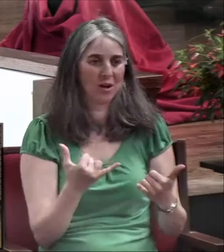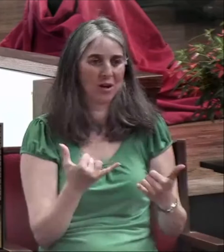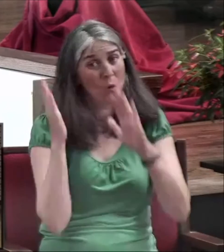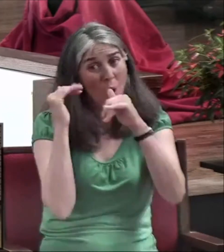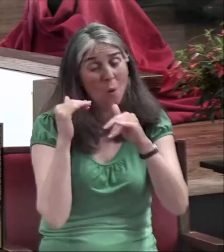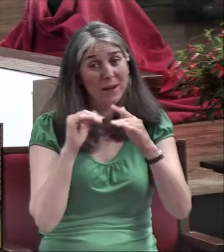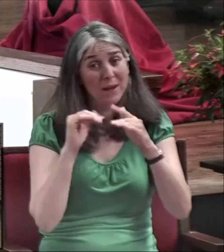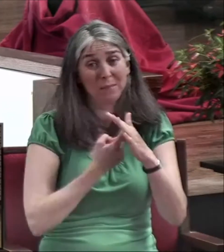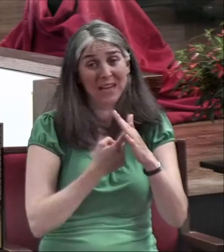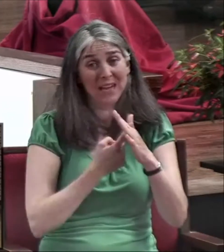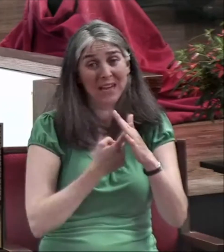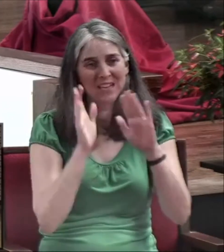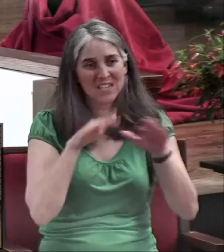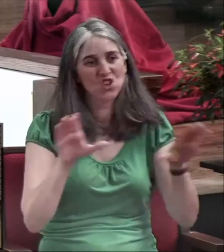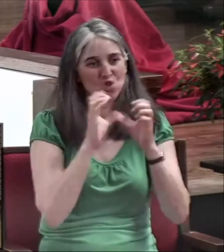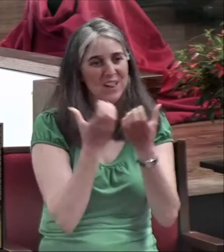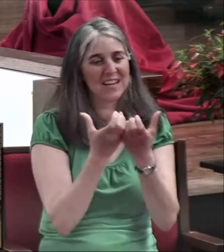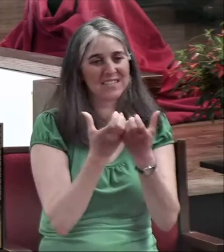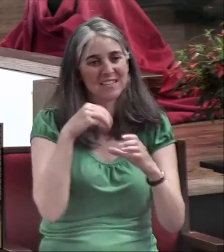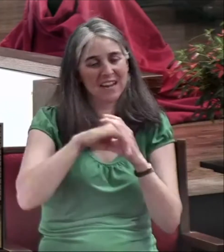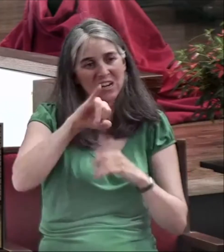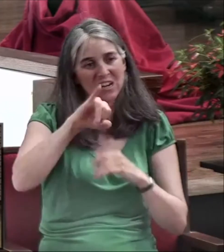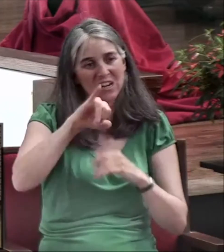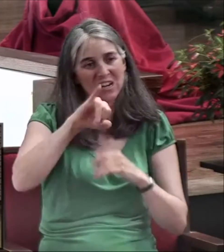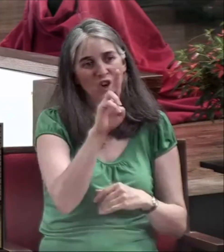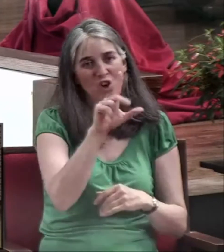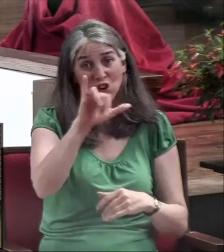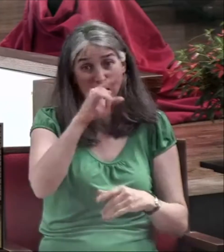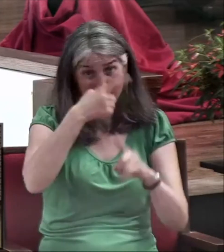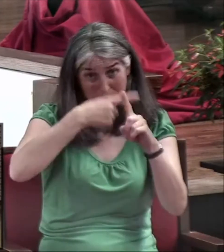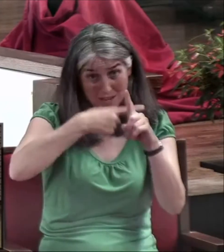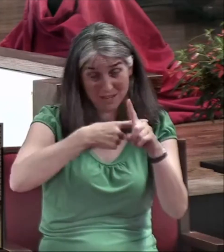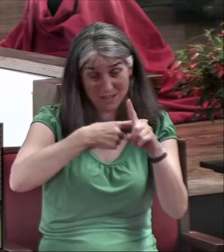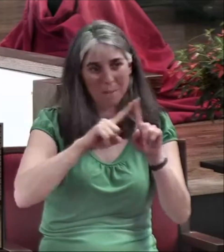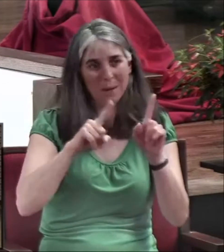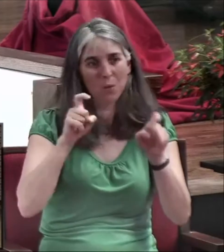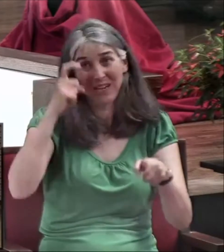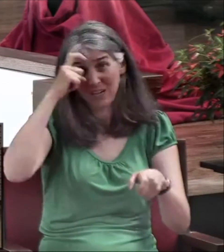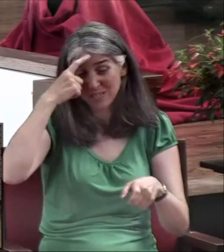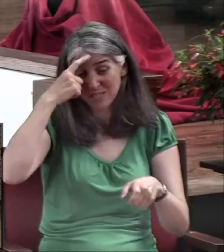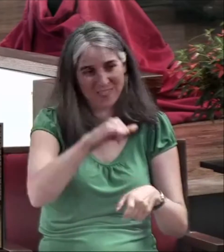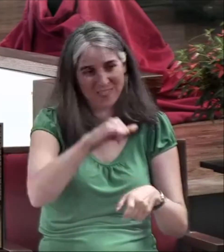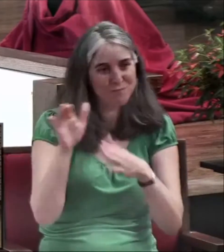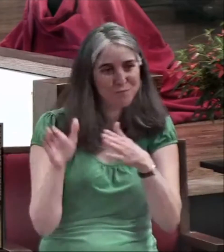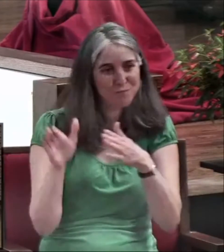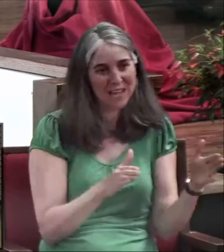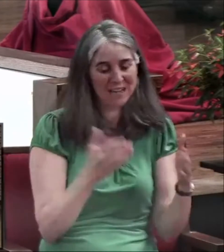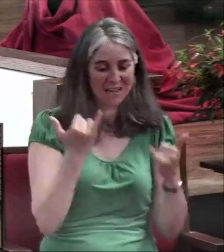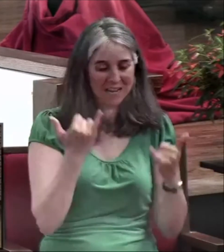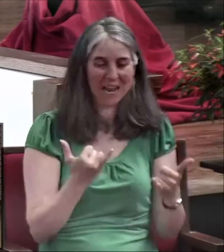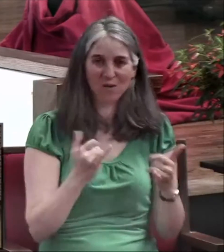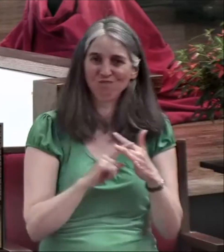July, and that we're just going to need some wisdom on that and guidance. So why don't we bow our heads for prayer